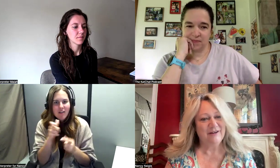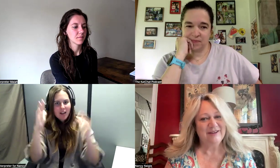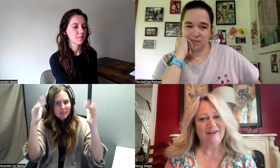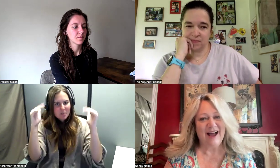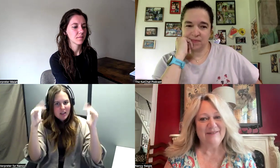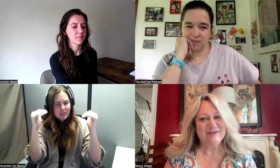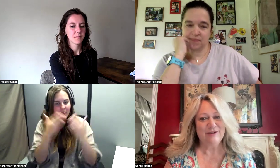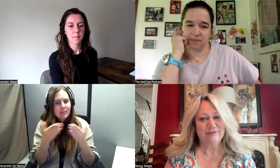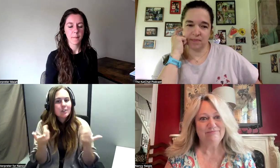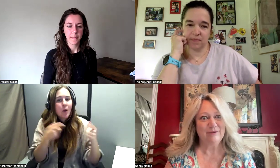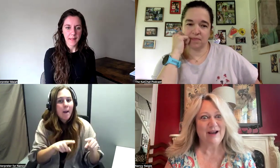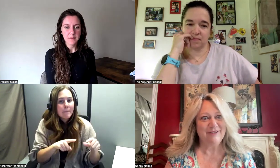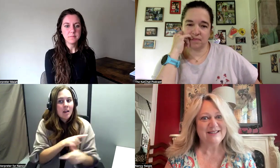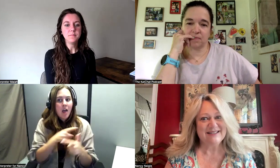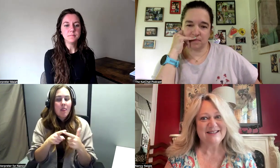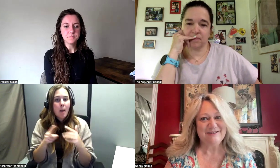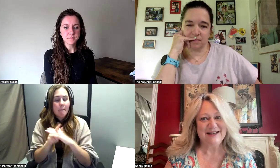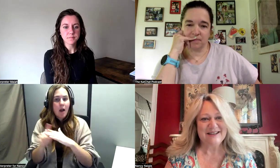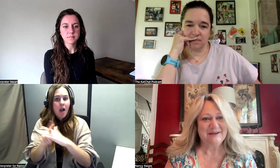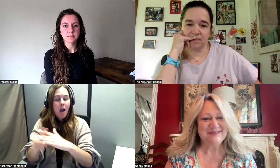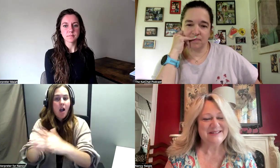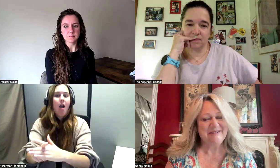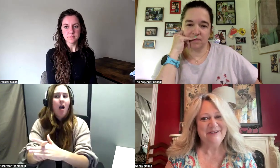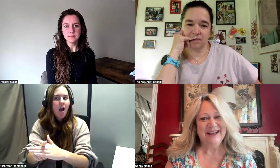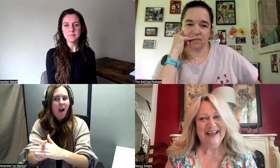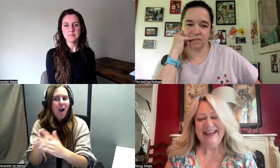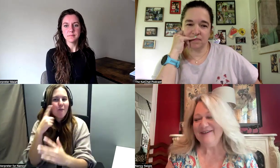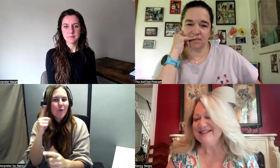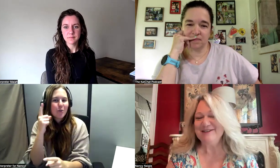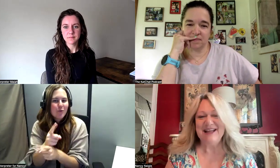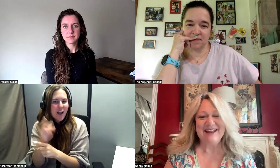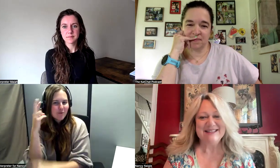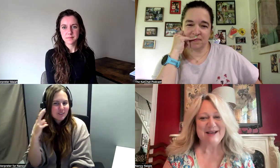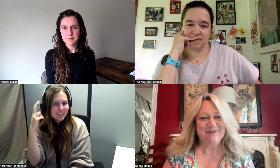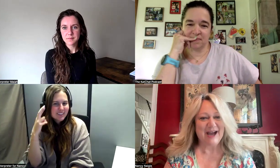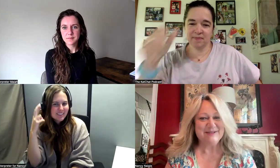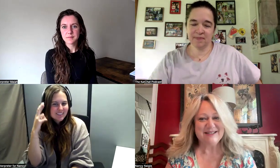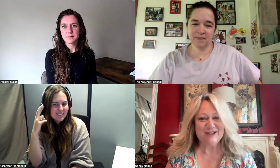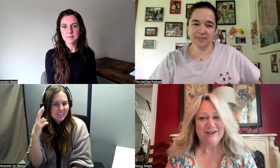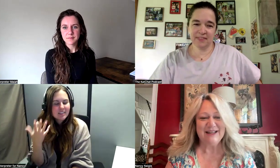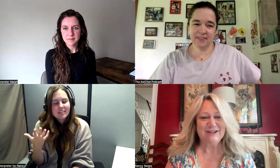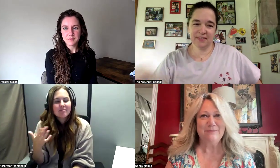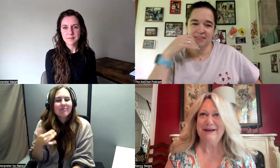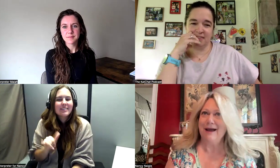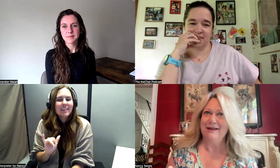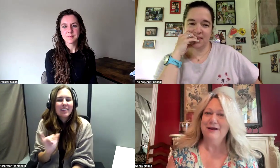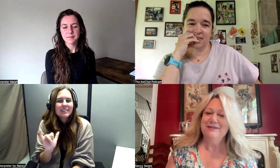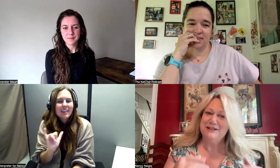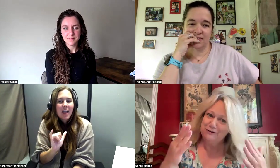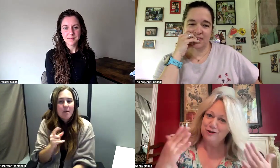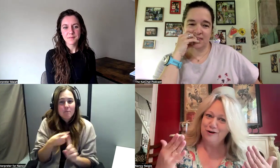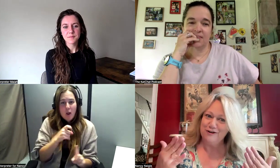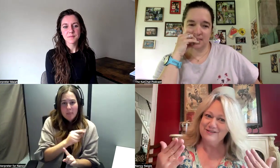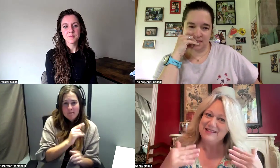in our lives for the right reasons at the right time. So, it's still a lot of the same vibes as the Shell Collector, but not